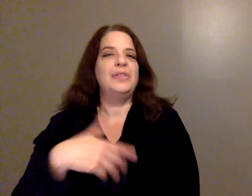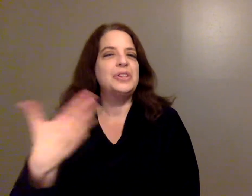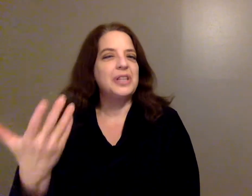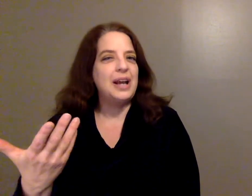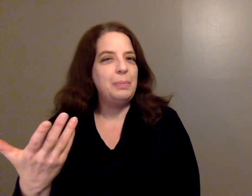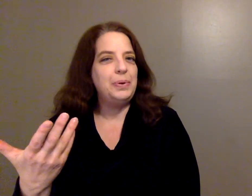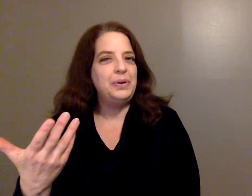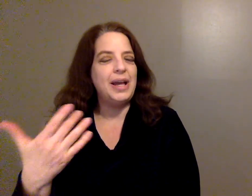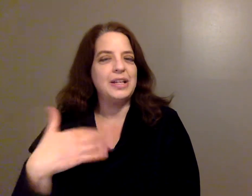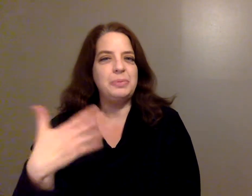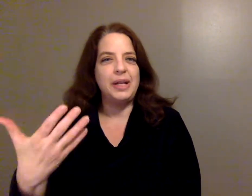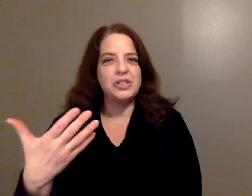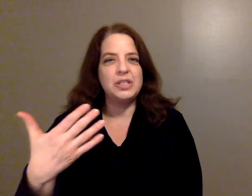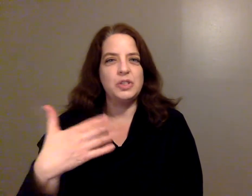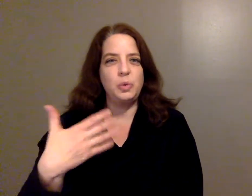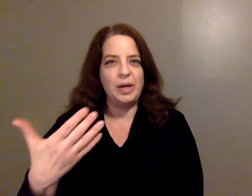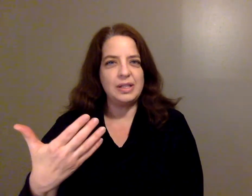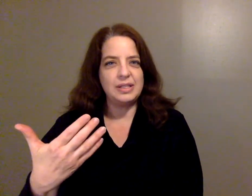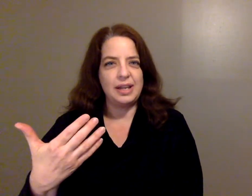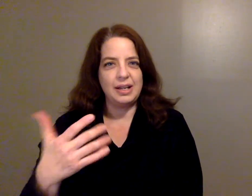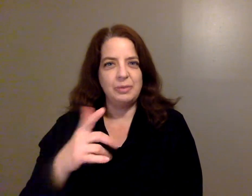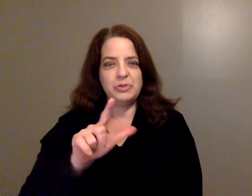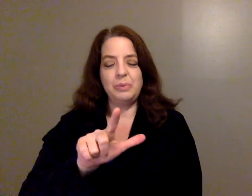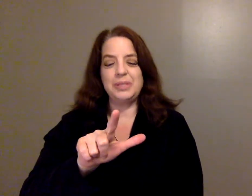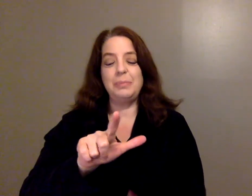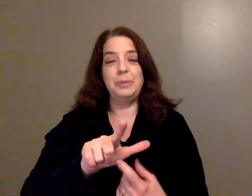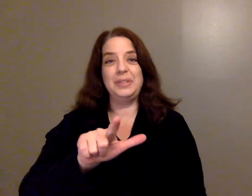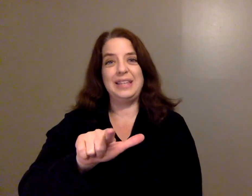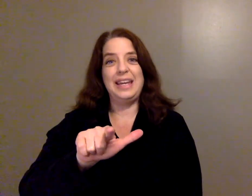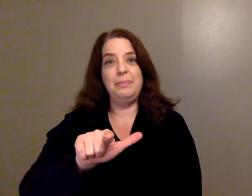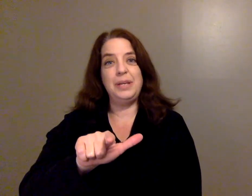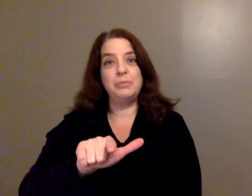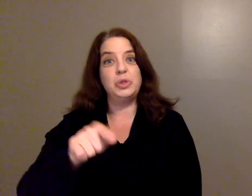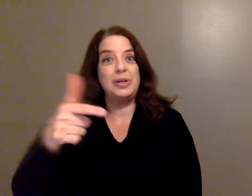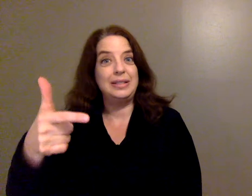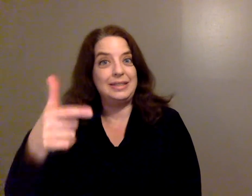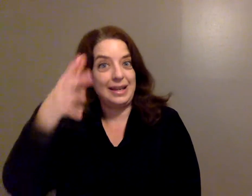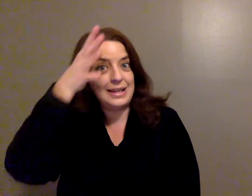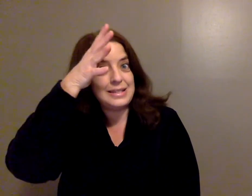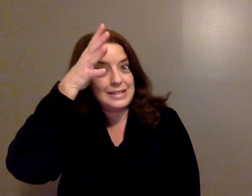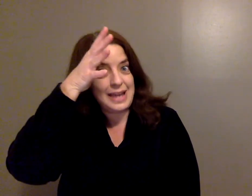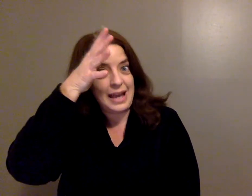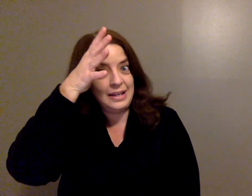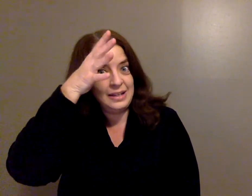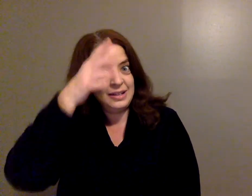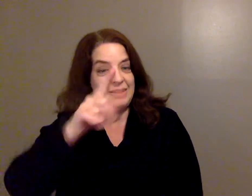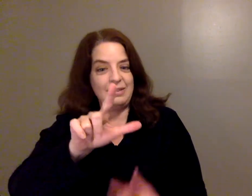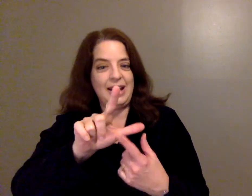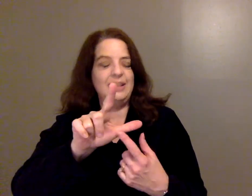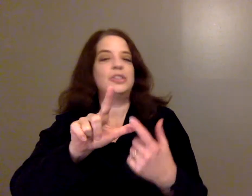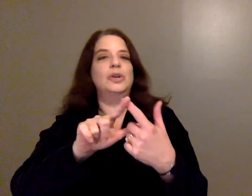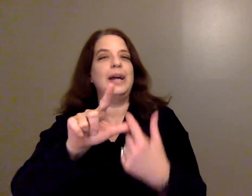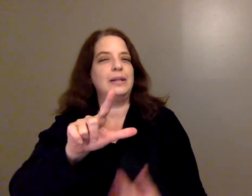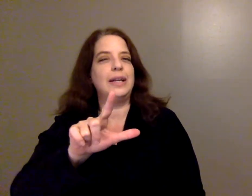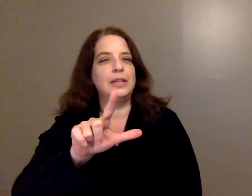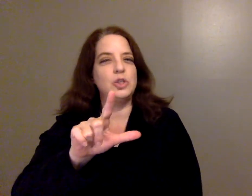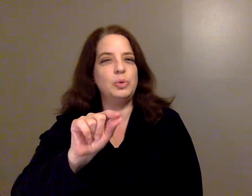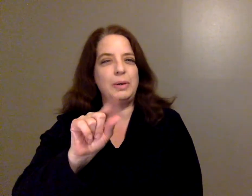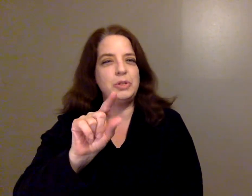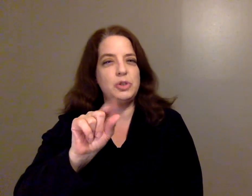a couple explanations as to where this sign comes from. Some people say he becomes your second dad, right? So like in the like we do the